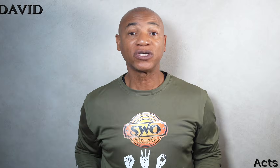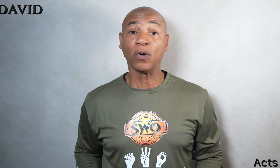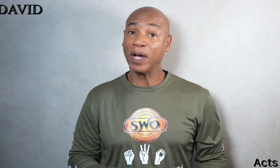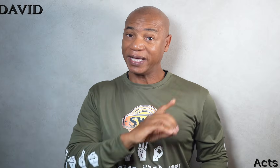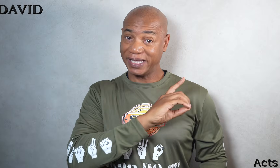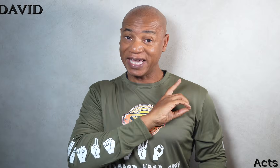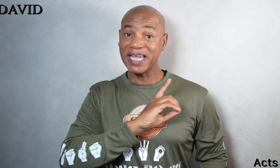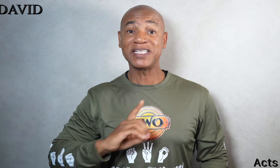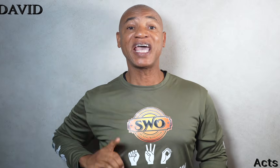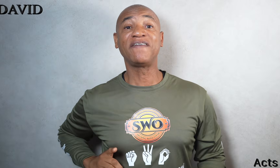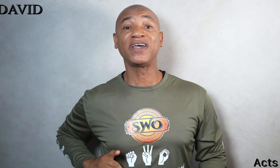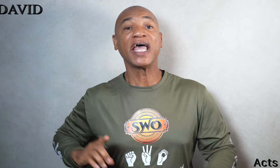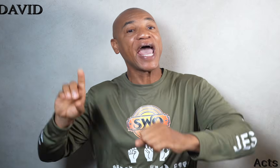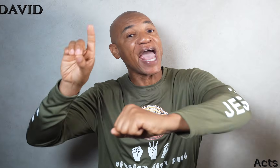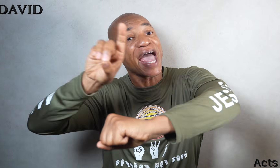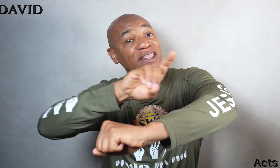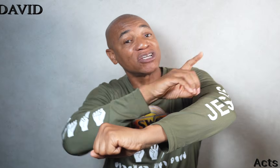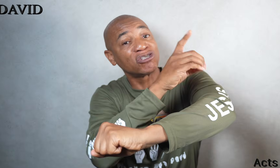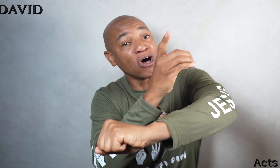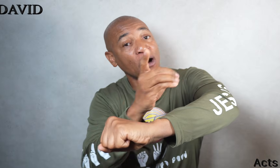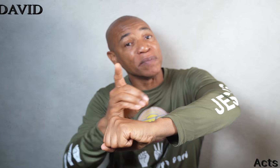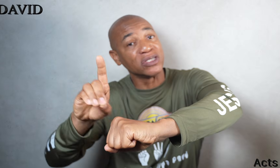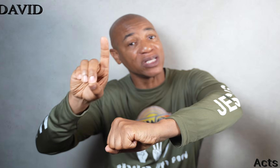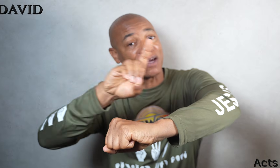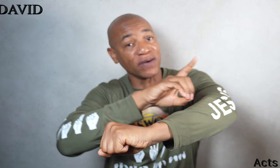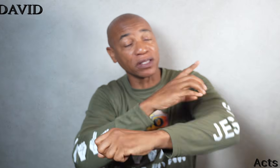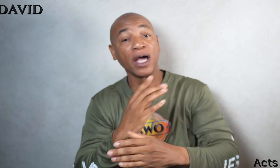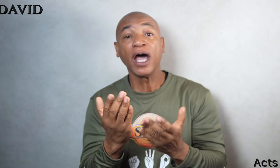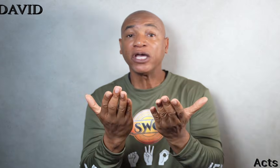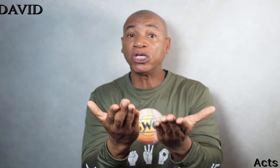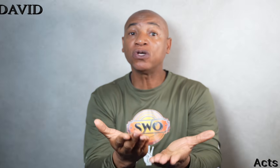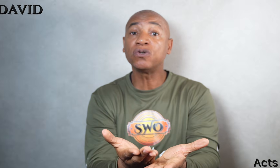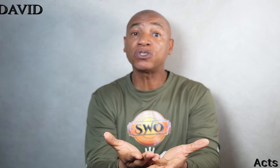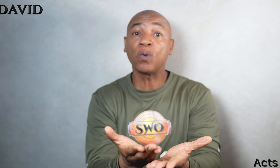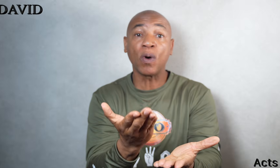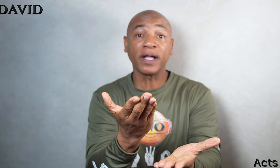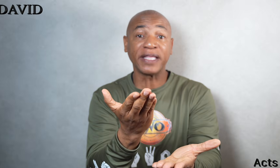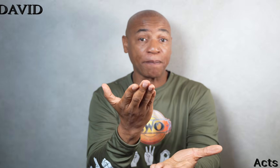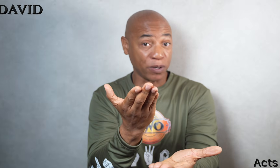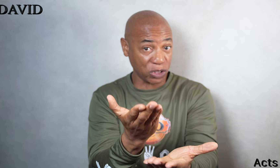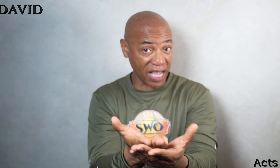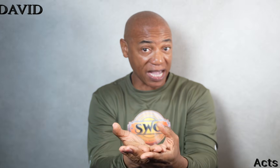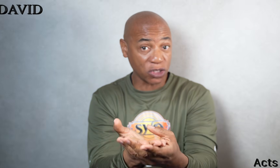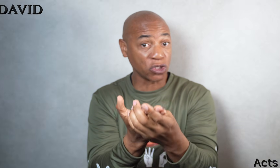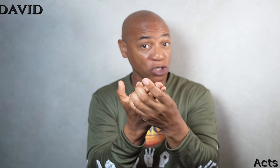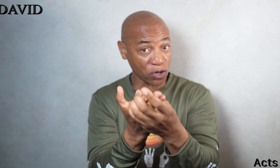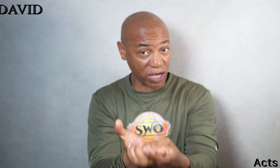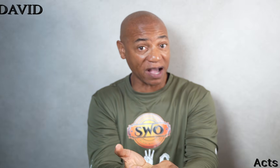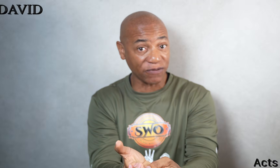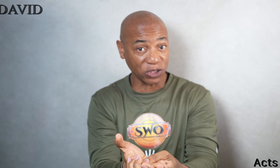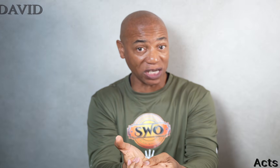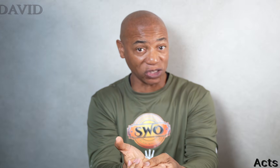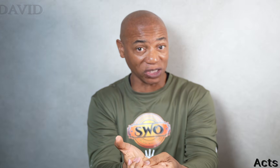So, King David and the Psalmist David. Use the one that pertains to your conversation.